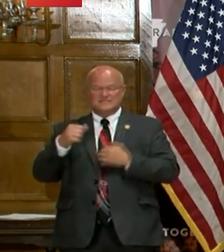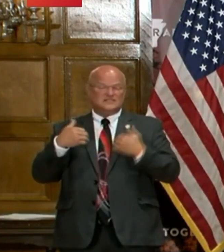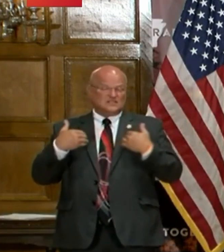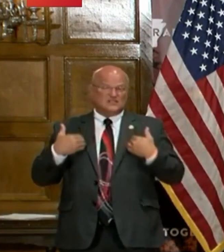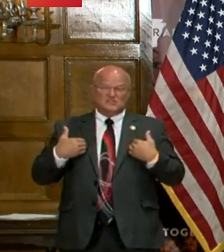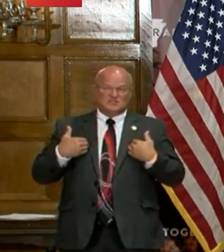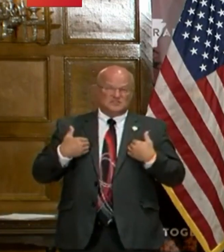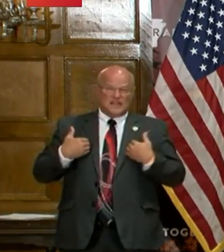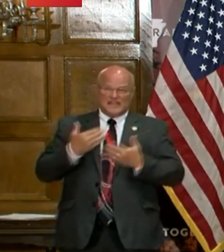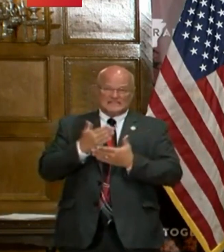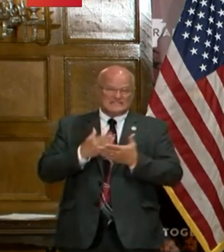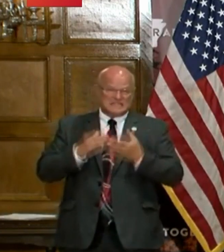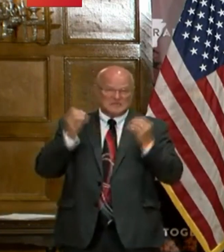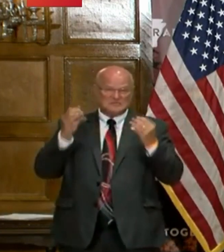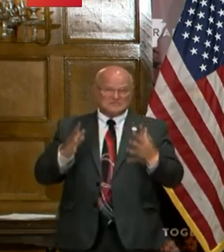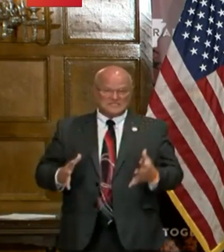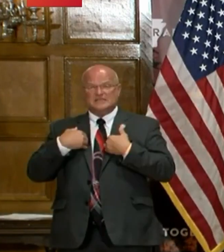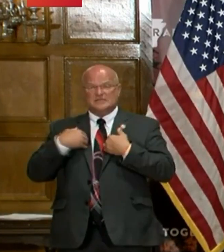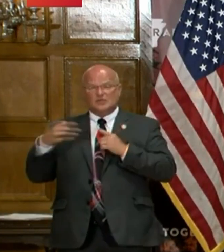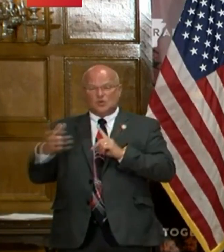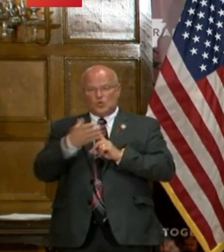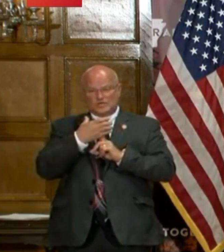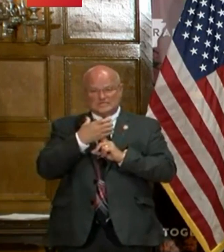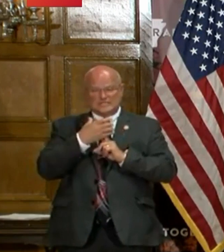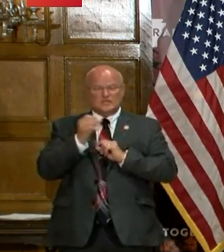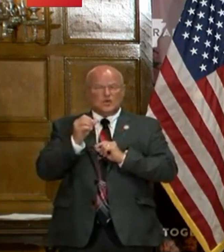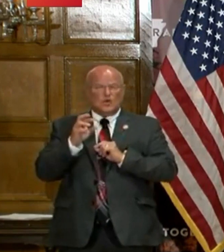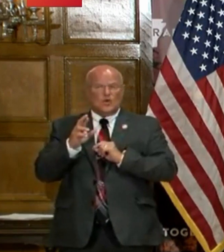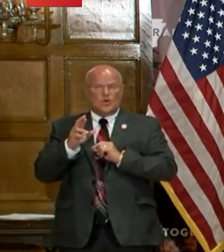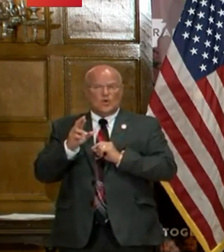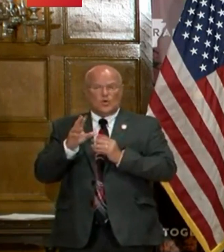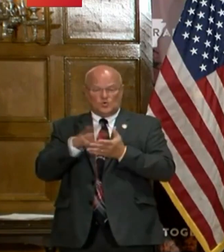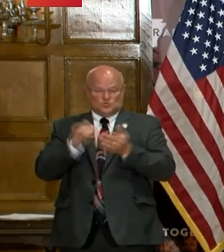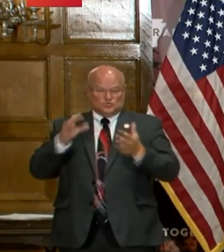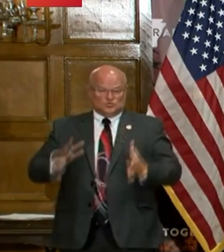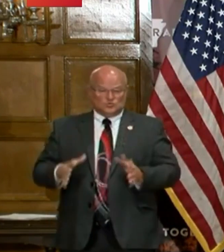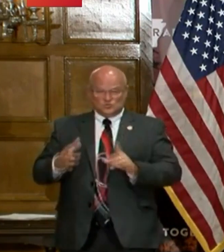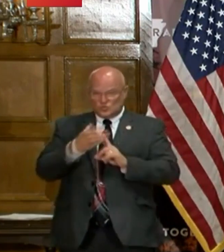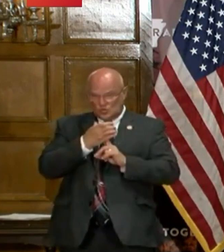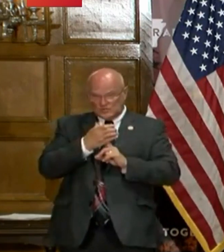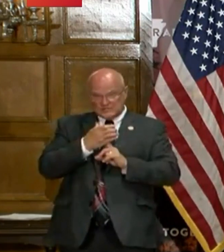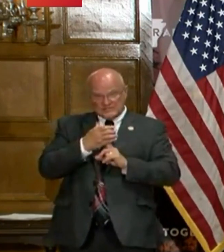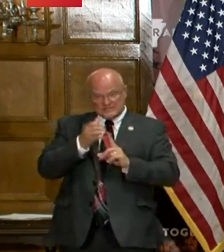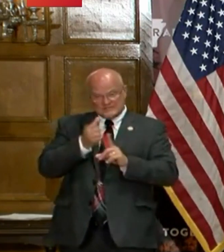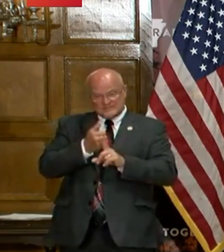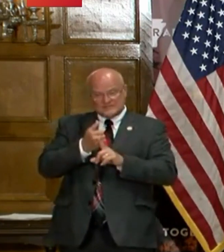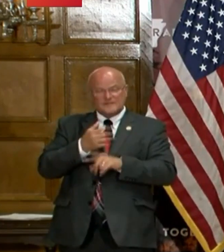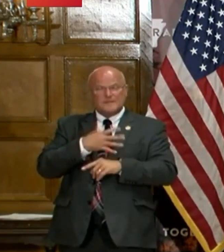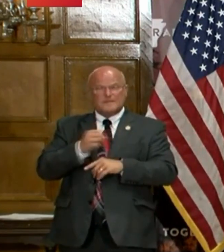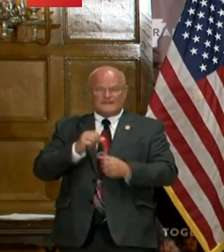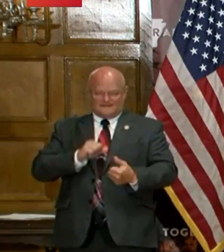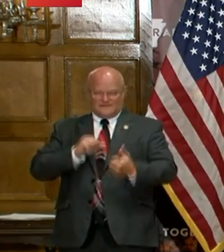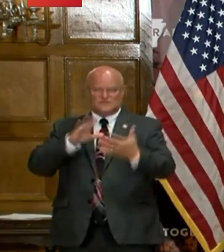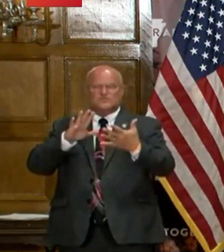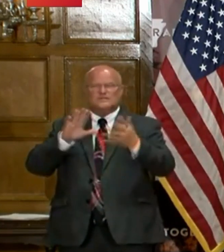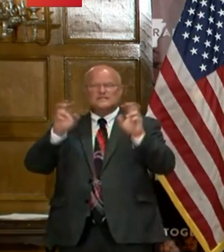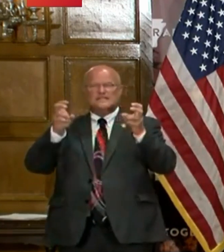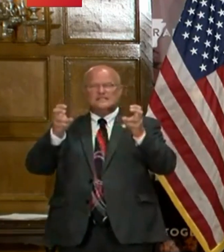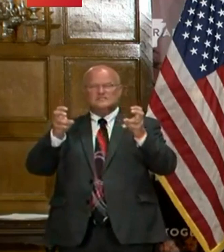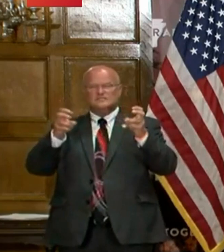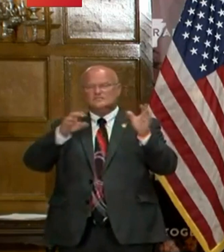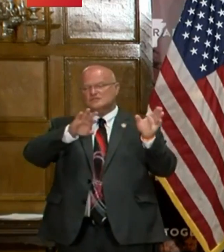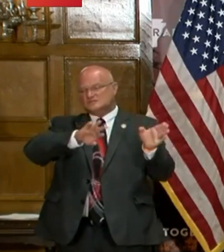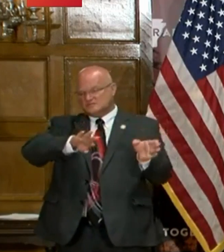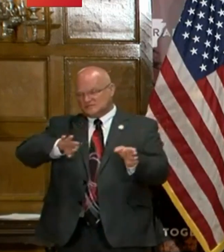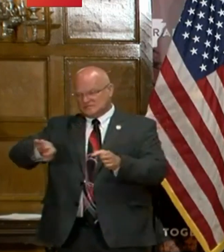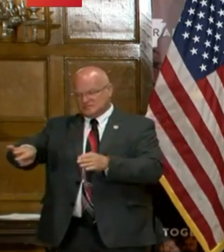had some teacher staff in different states have had to be quarantined, or students, and